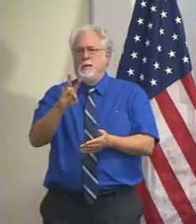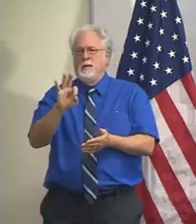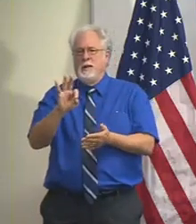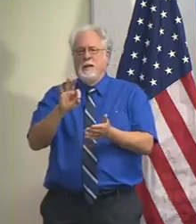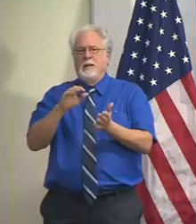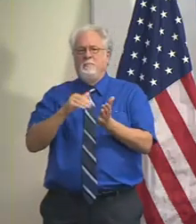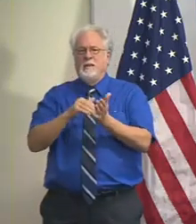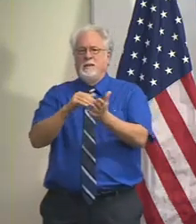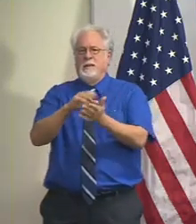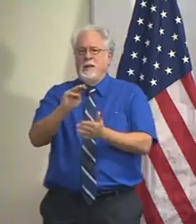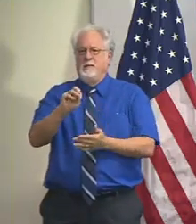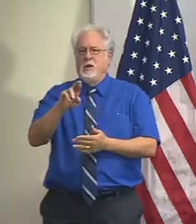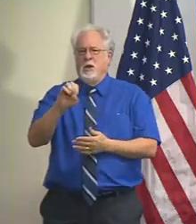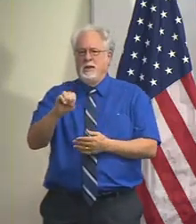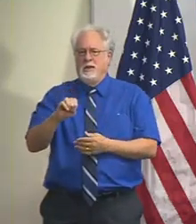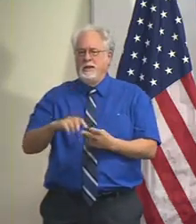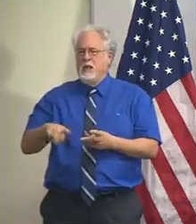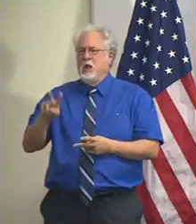million MREs,